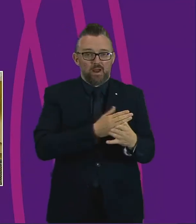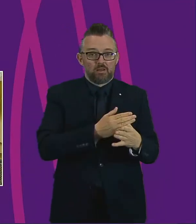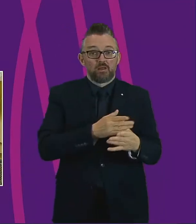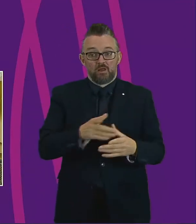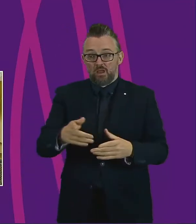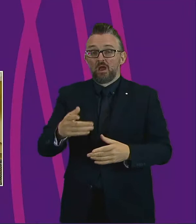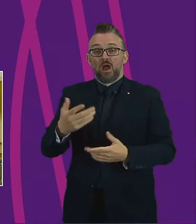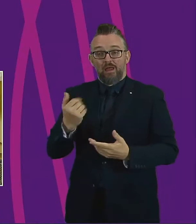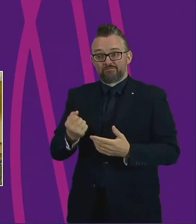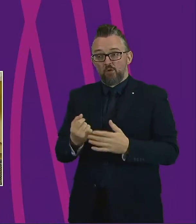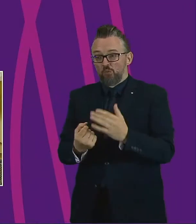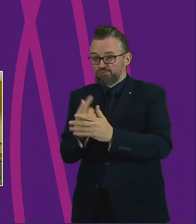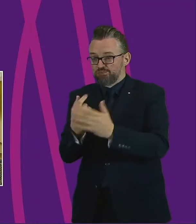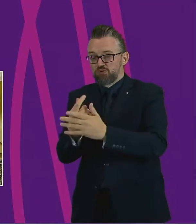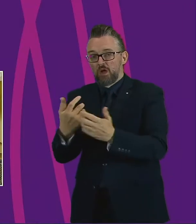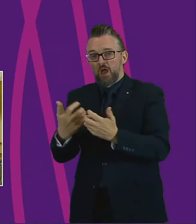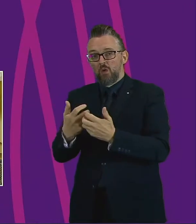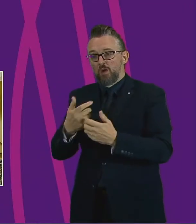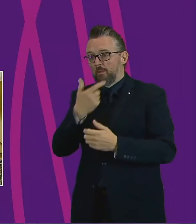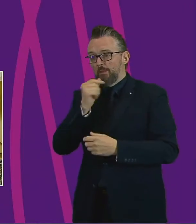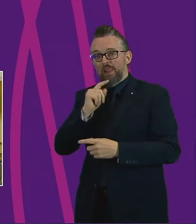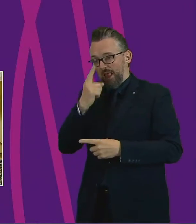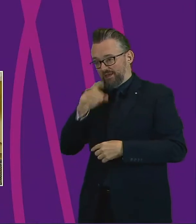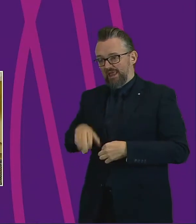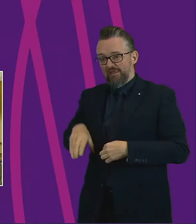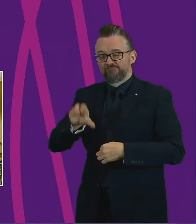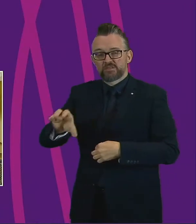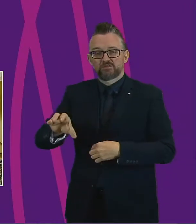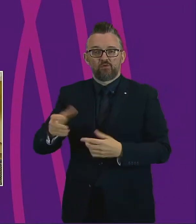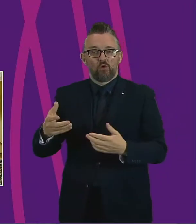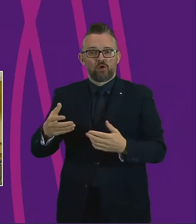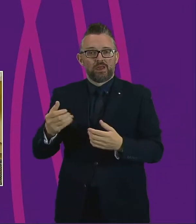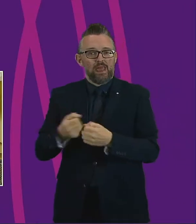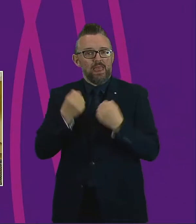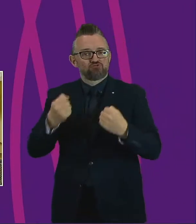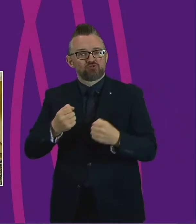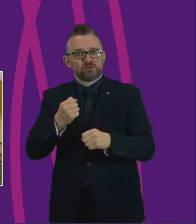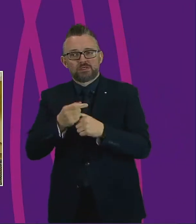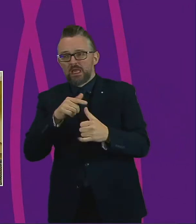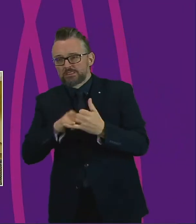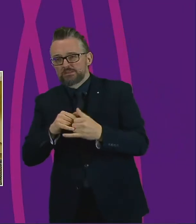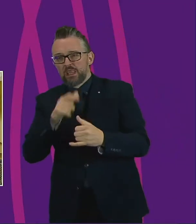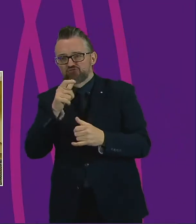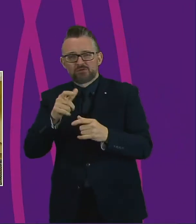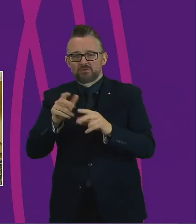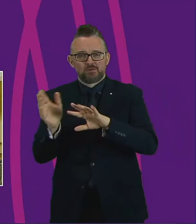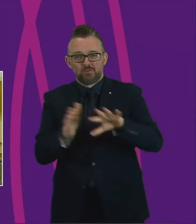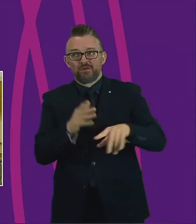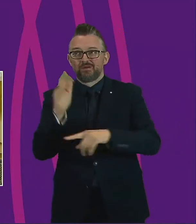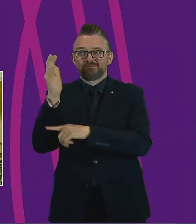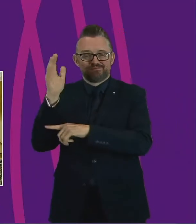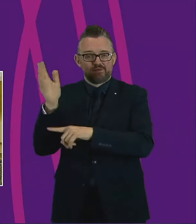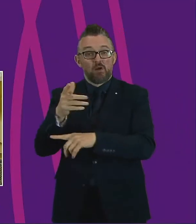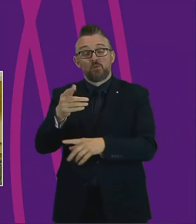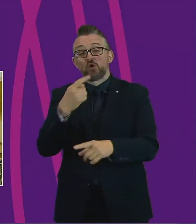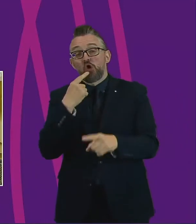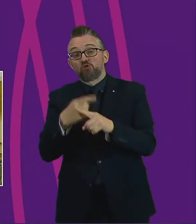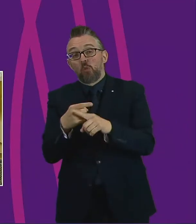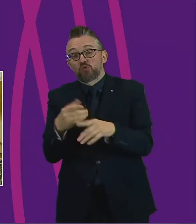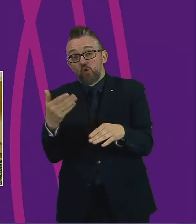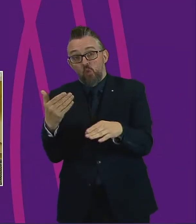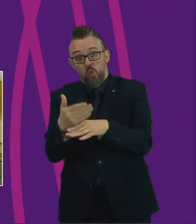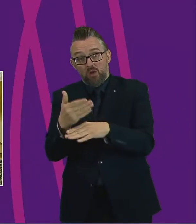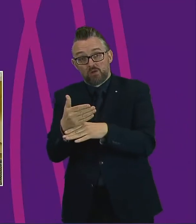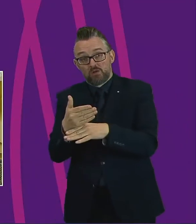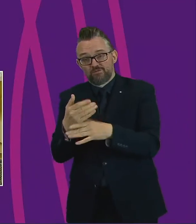to invest in the energy transition in that progress towards net zero. In terms of jobs in the renewables